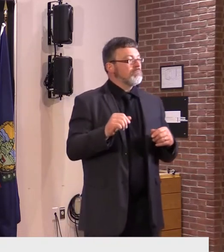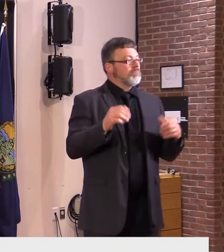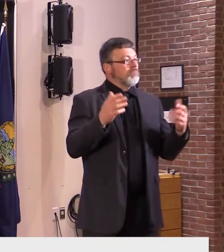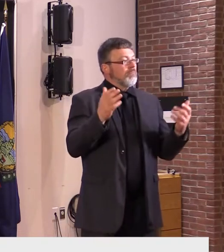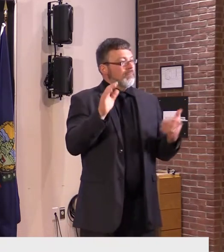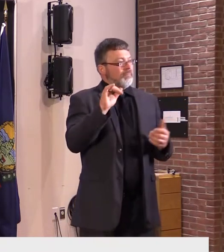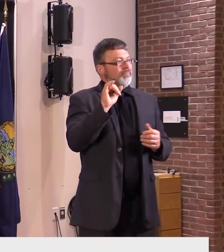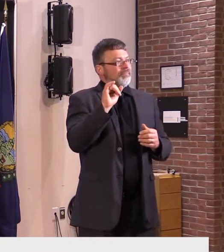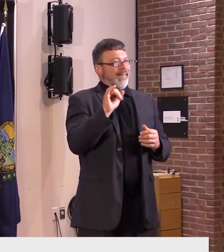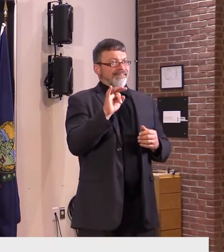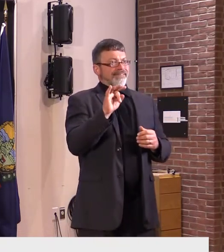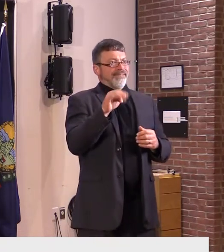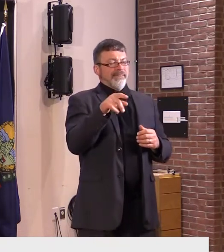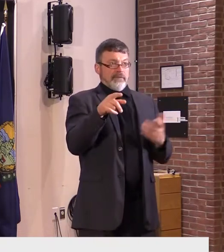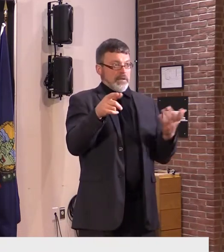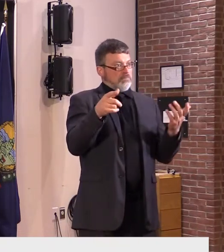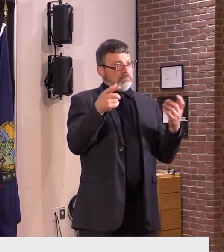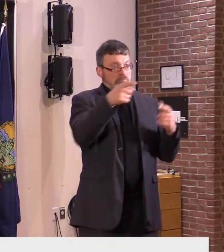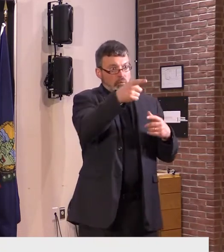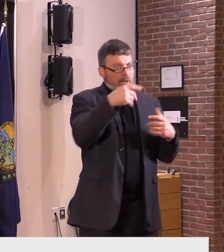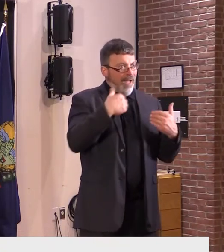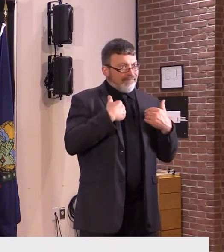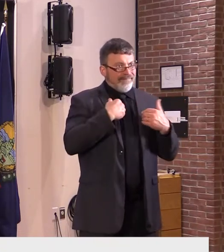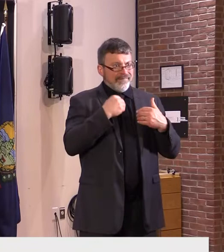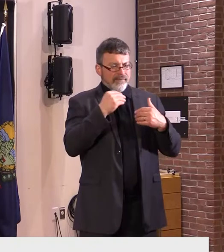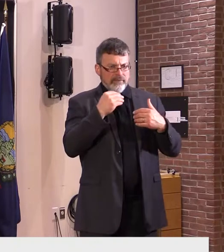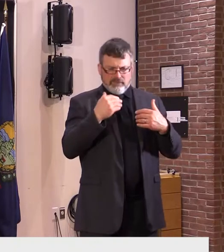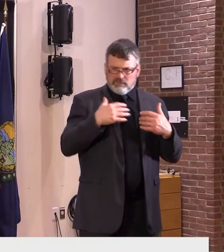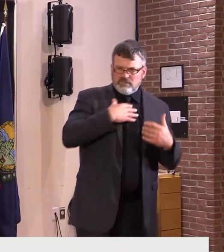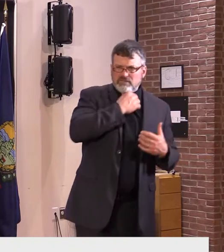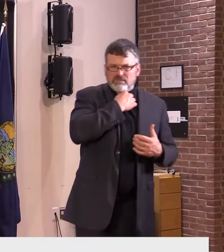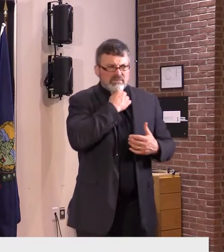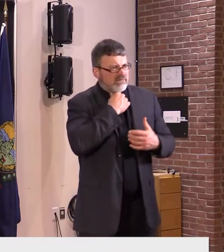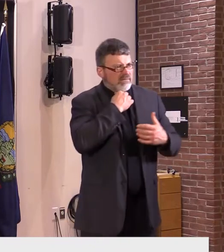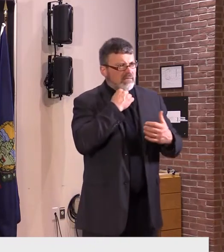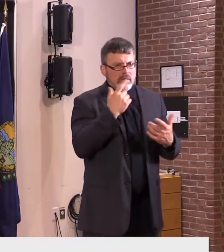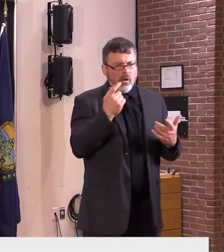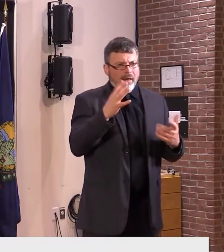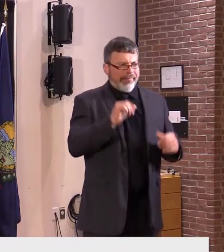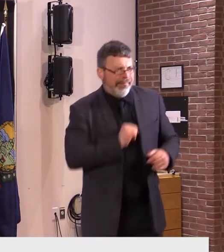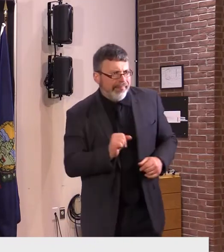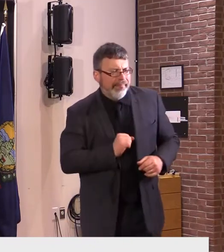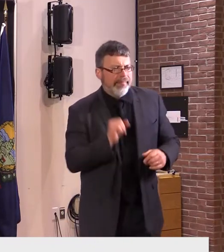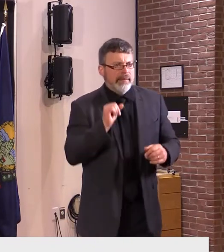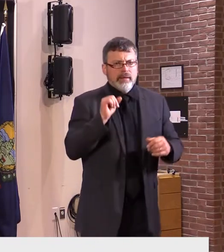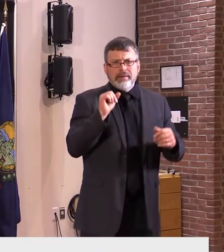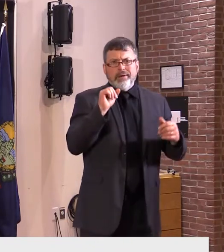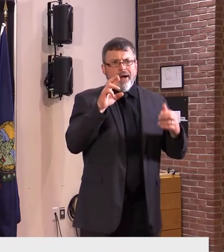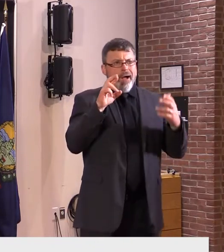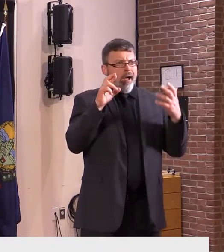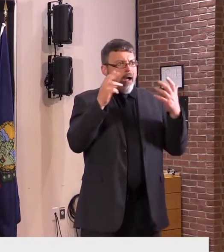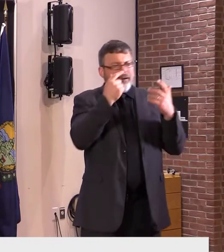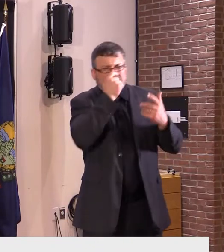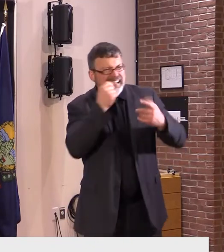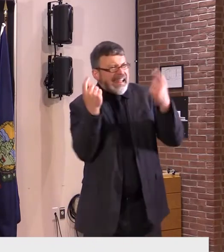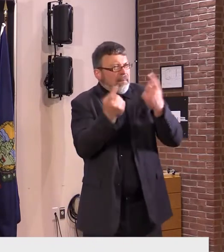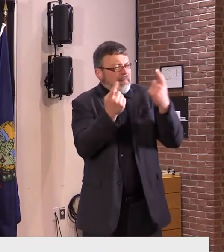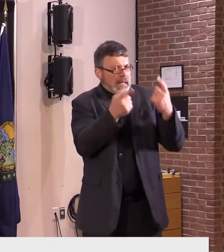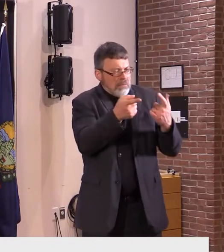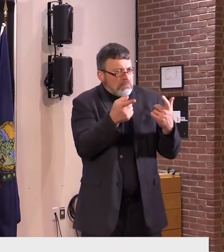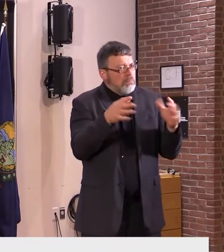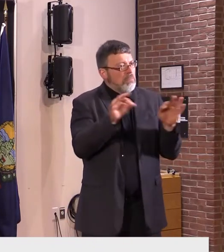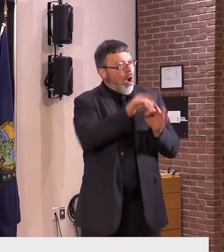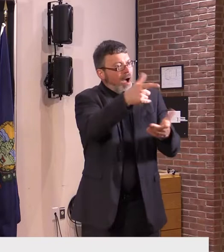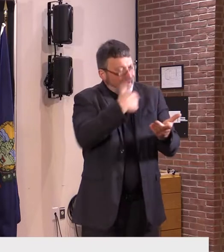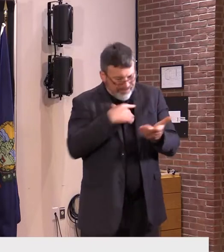can order a free third round of tests from the federal government, 8 tests per order, at